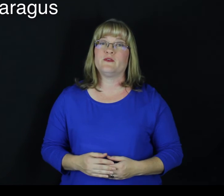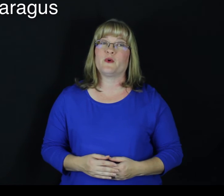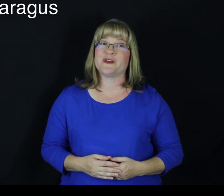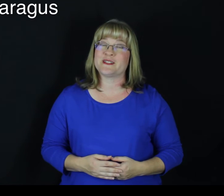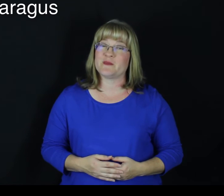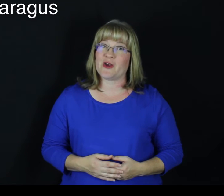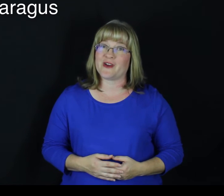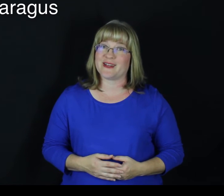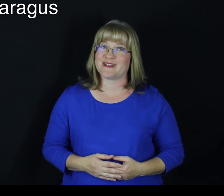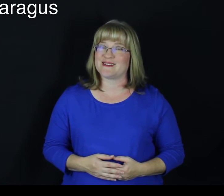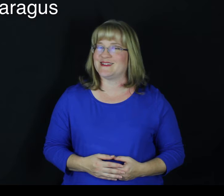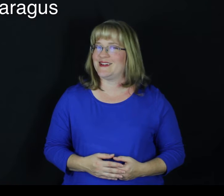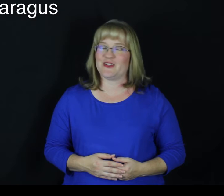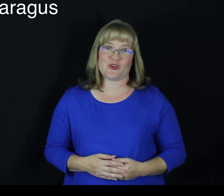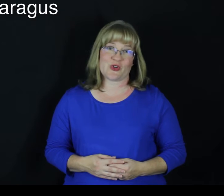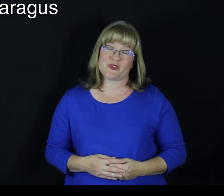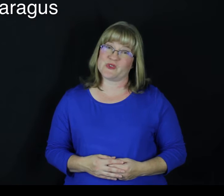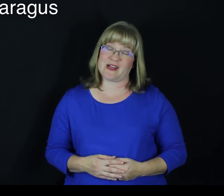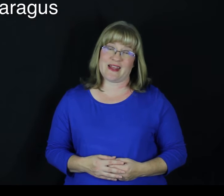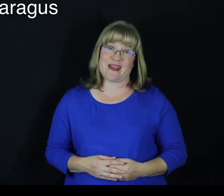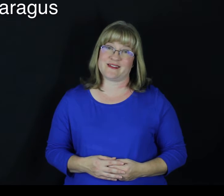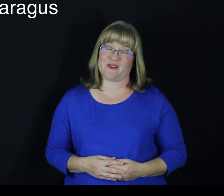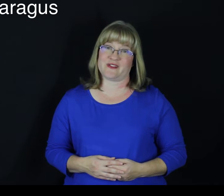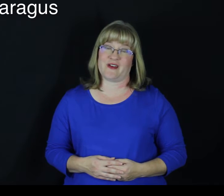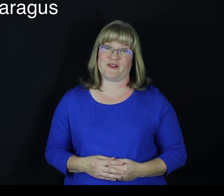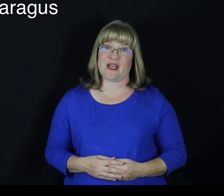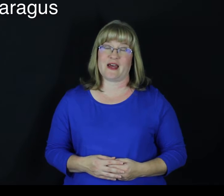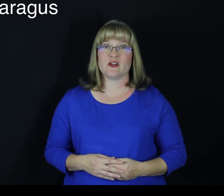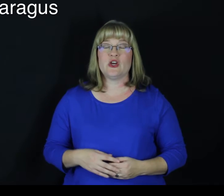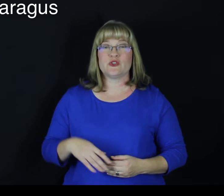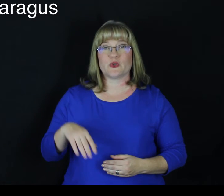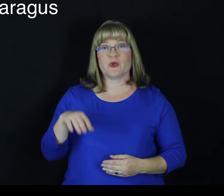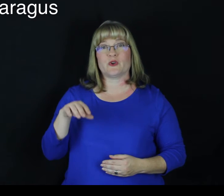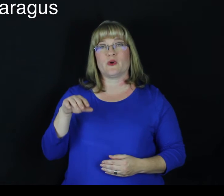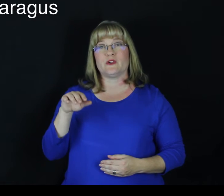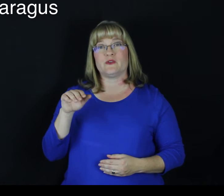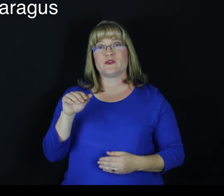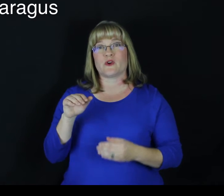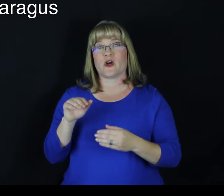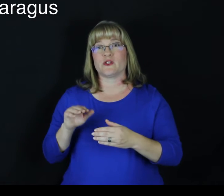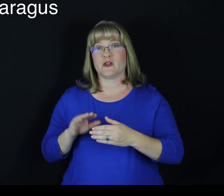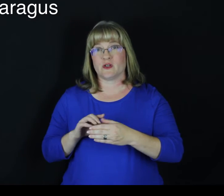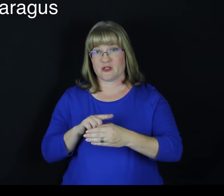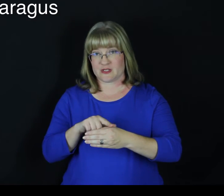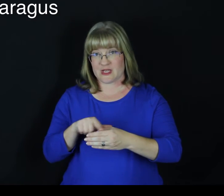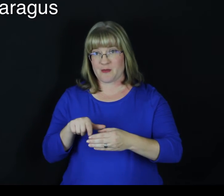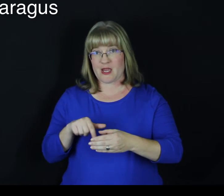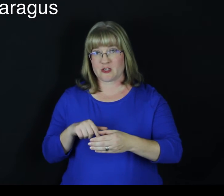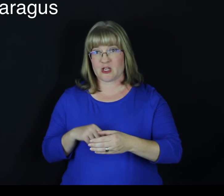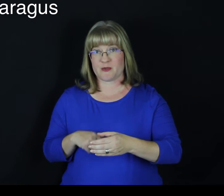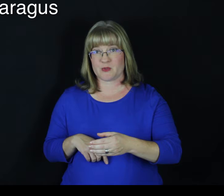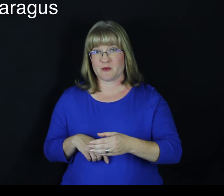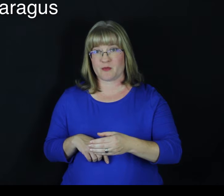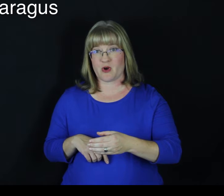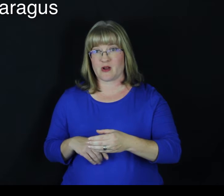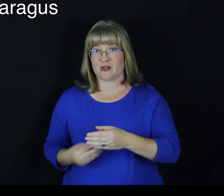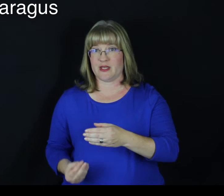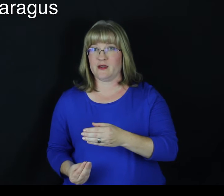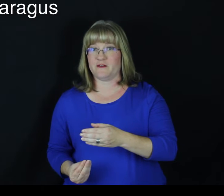For asparagus, there's also not an ASL sign for that. So we are going to start same hand shape as we did with broccoli.